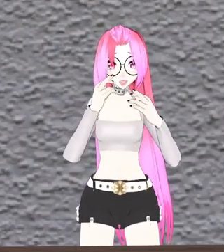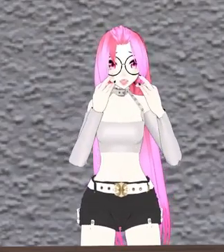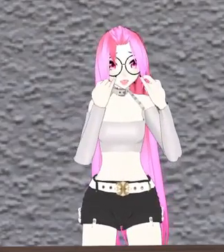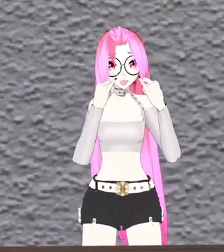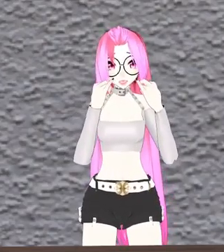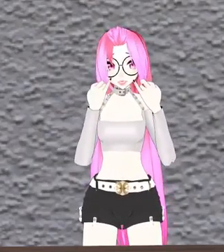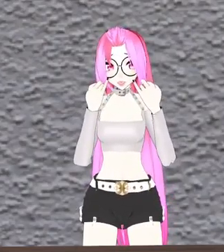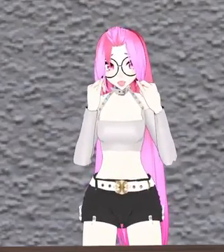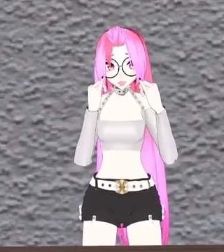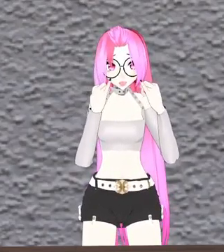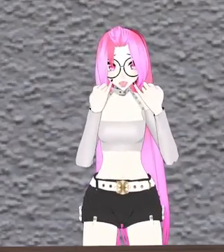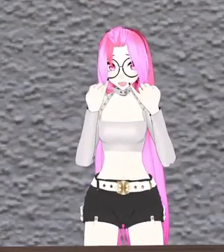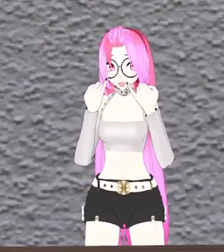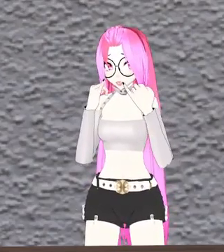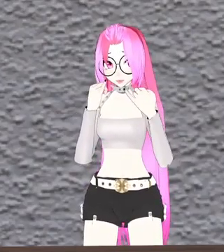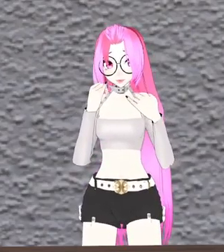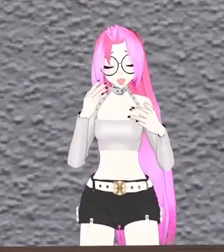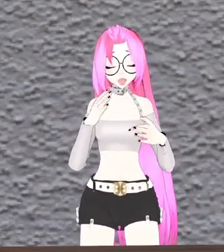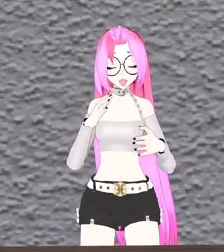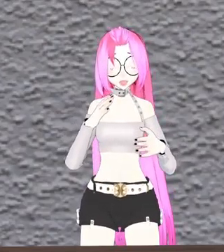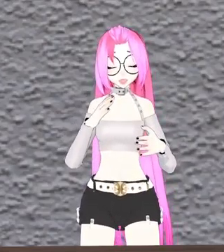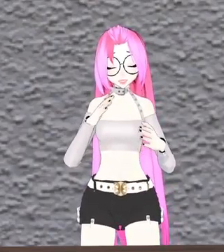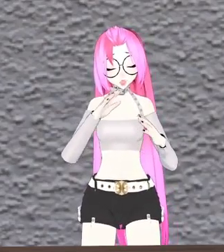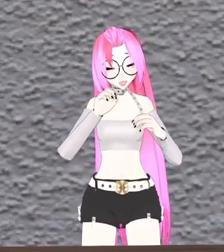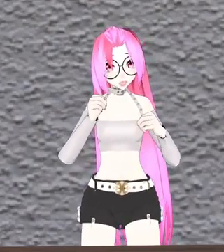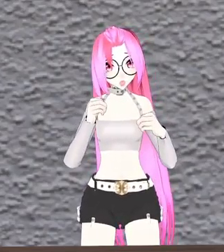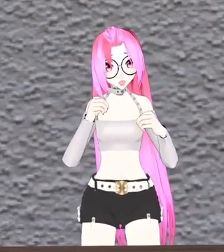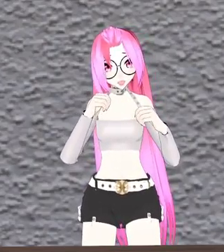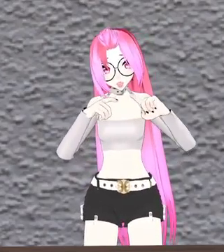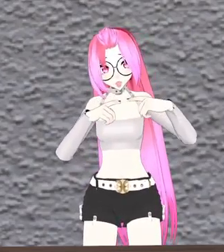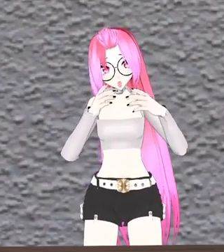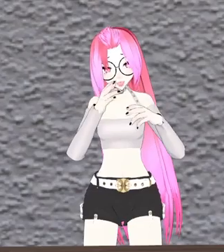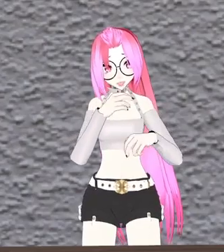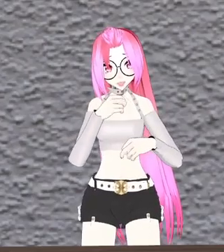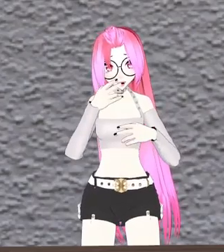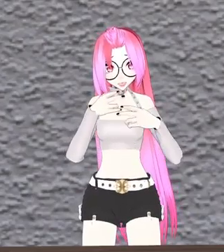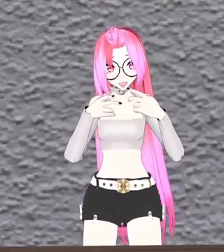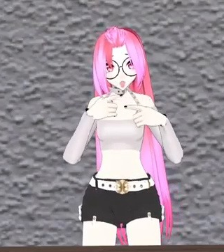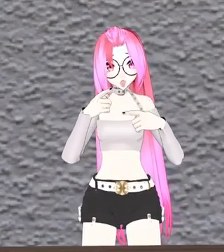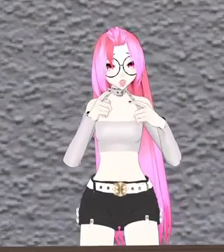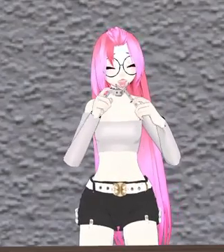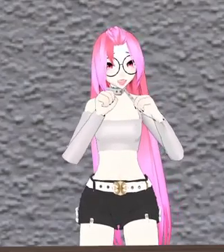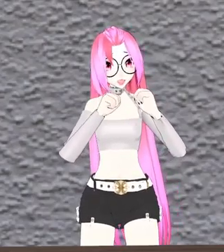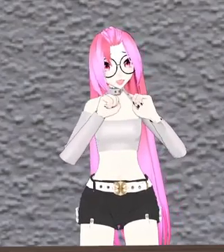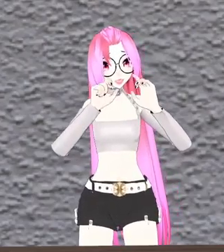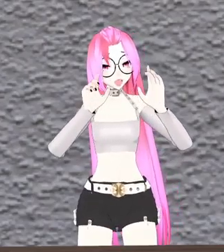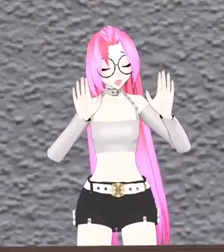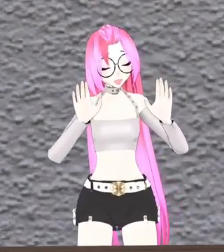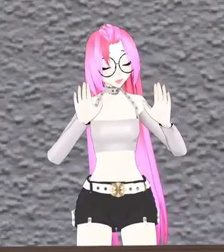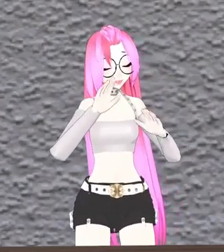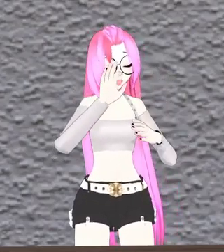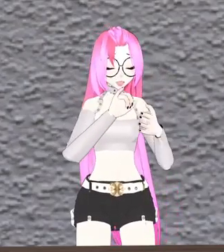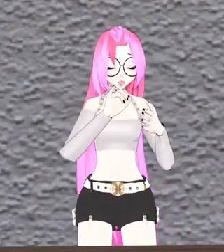it means laugh or laughter. So when you get a name sign, it's kind of like a sign that you have